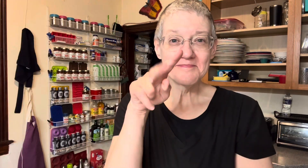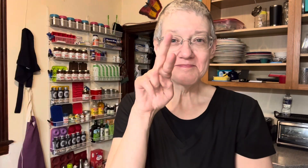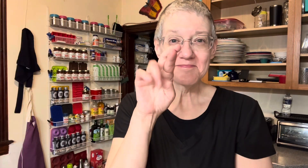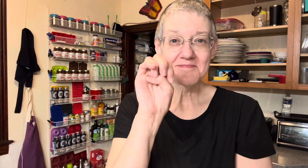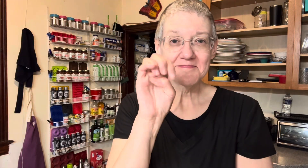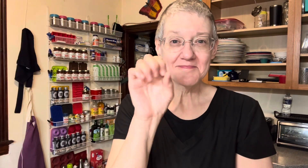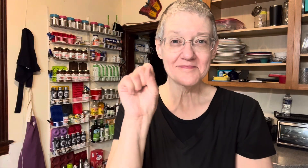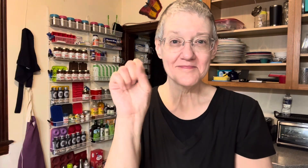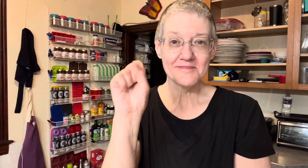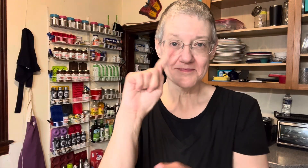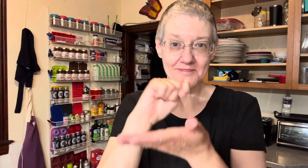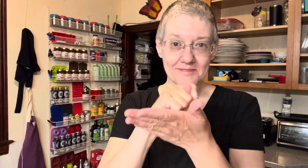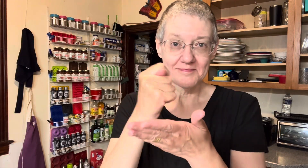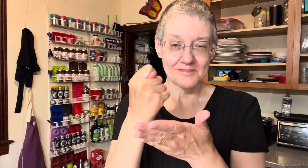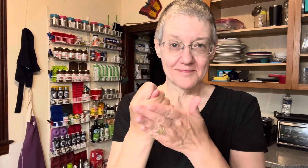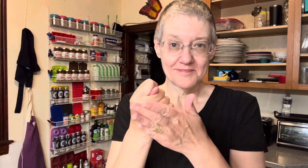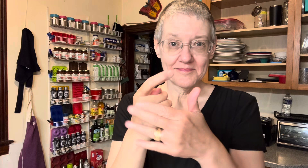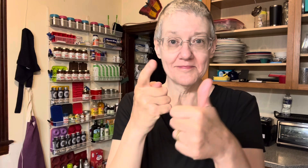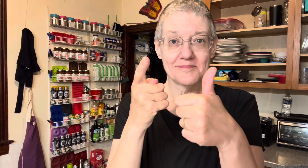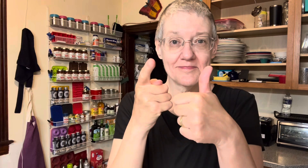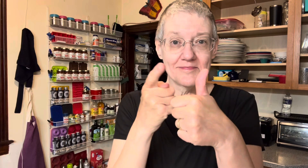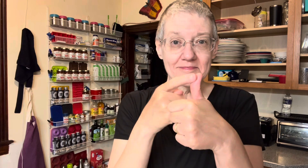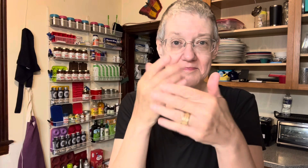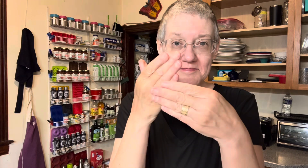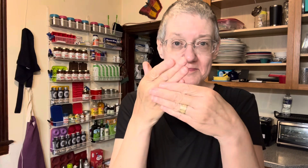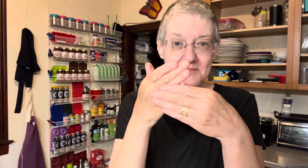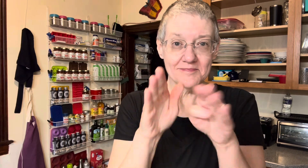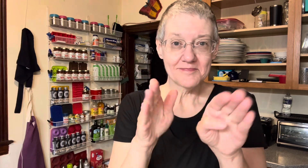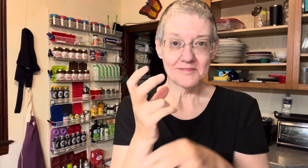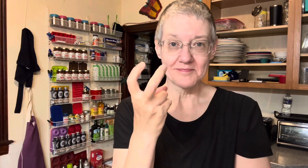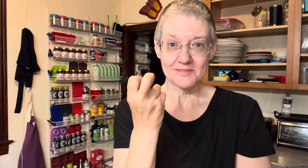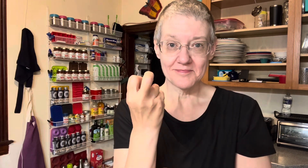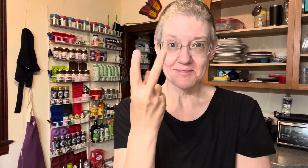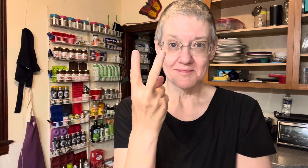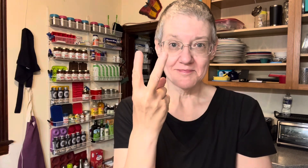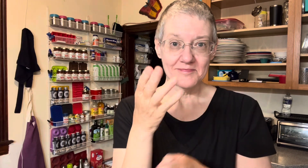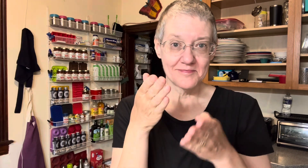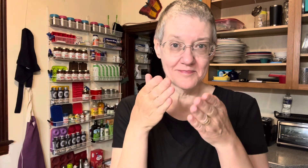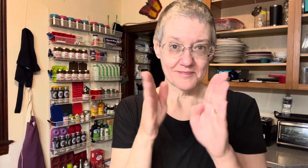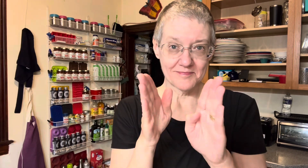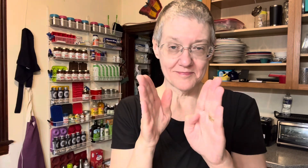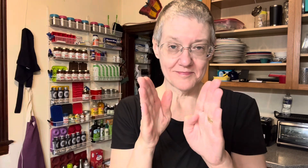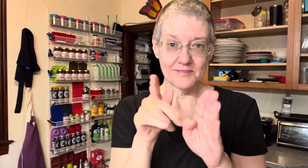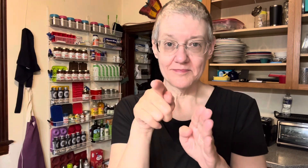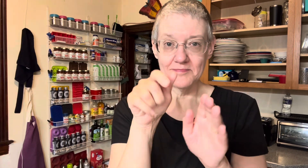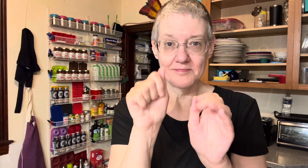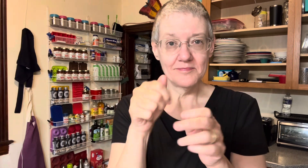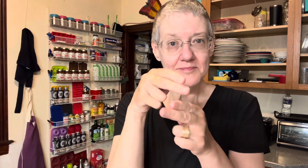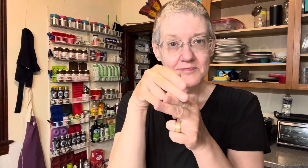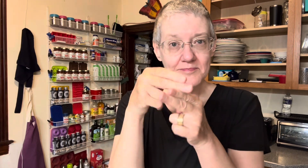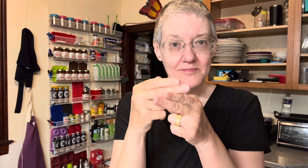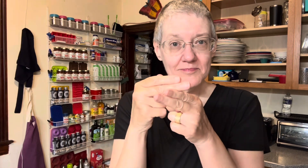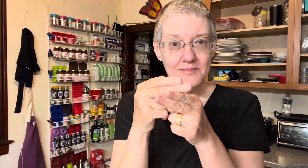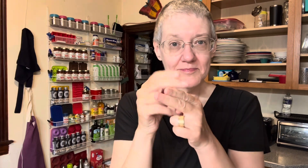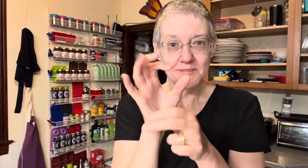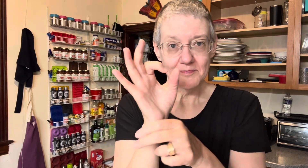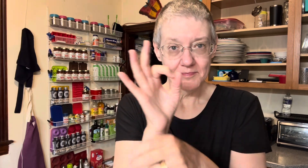Now it's time to press the tortillas. We're going to divide the dough 12 ways. And you can weigh